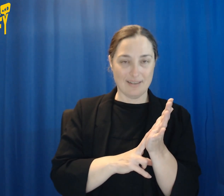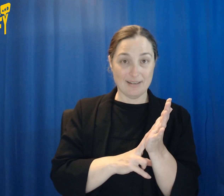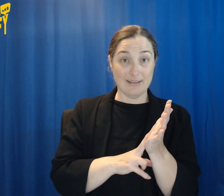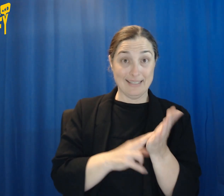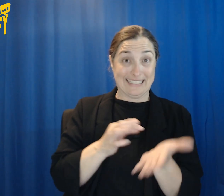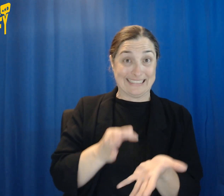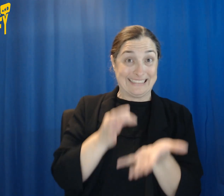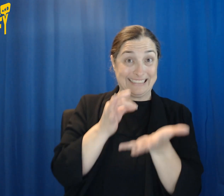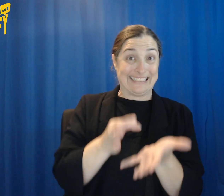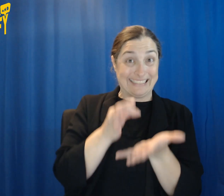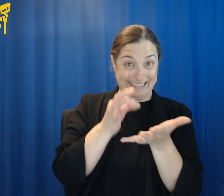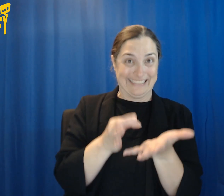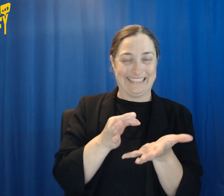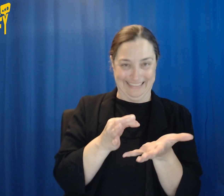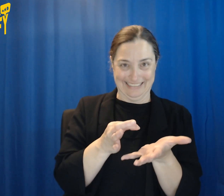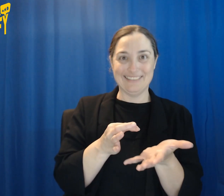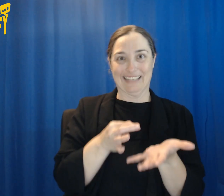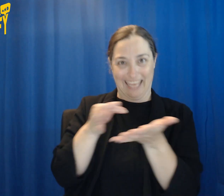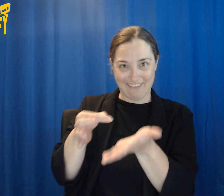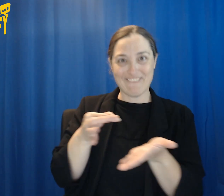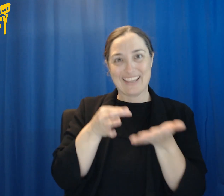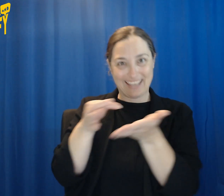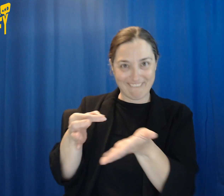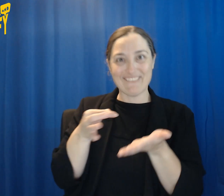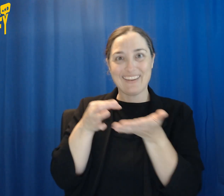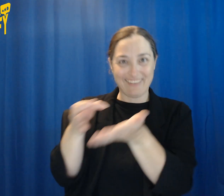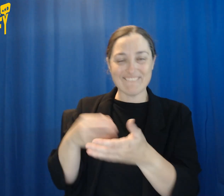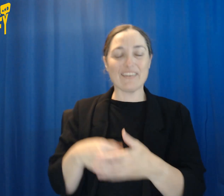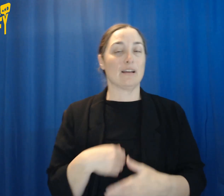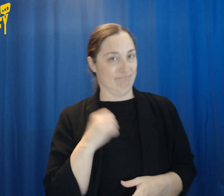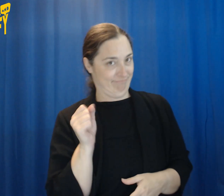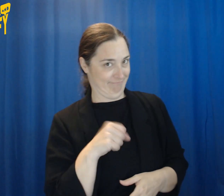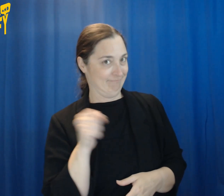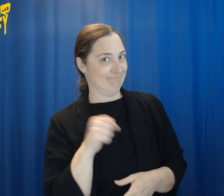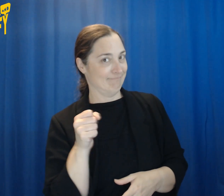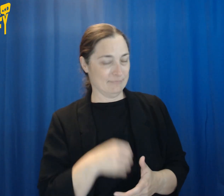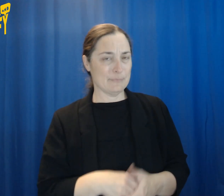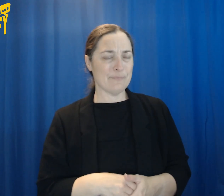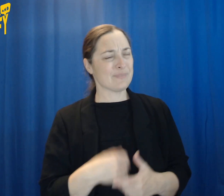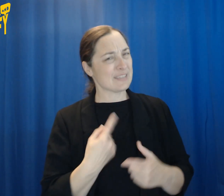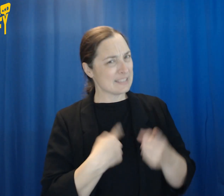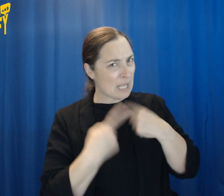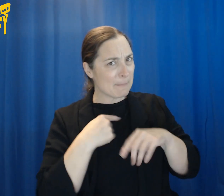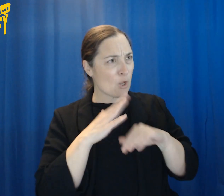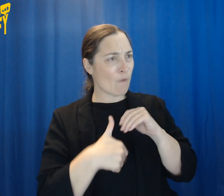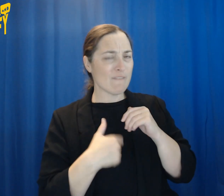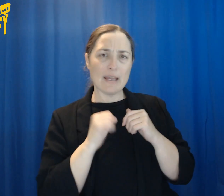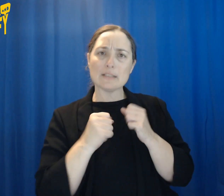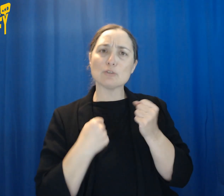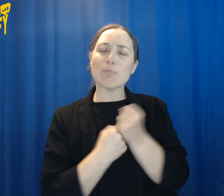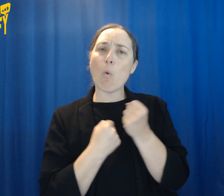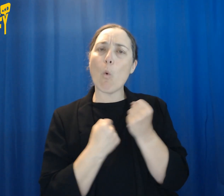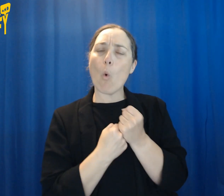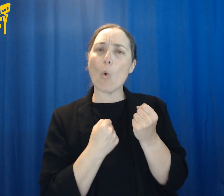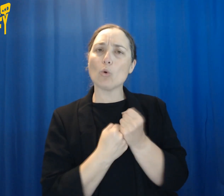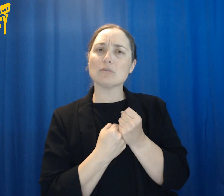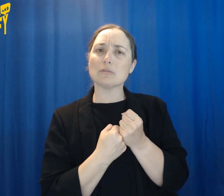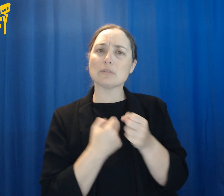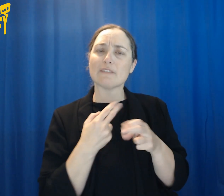during the writing process. So many cups of tea. Can you talk to me a bit about the support that you got while writing the book? I